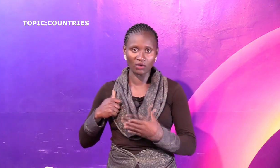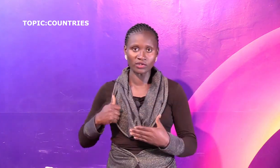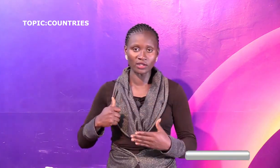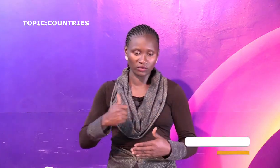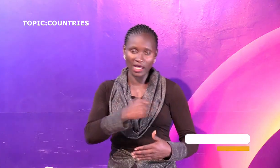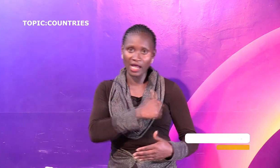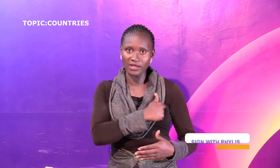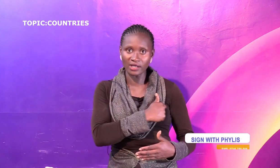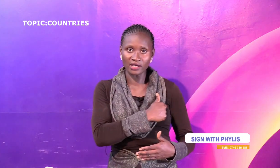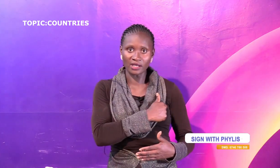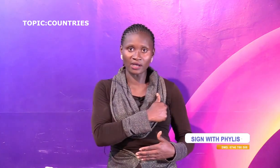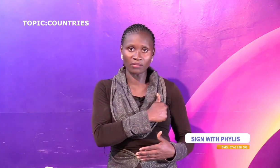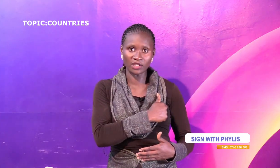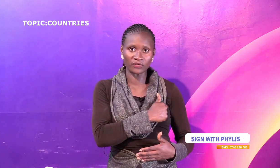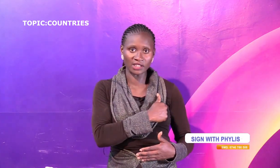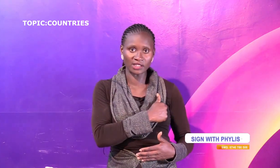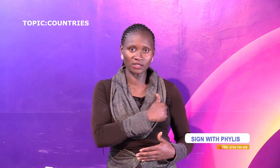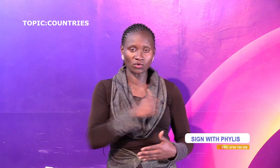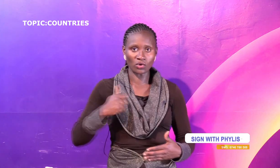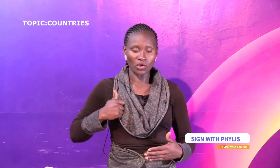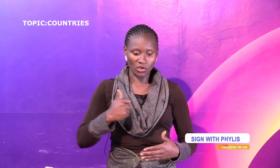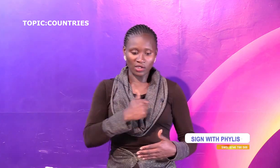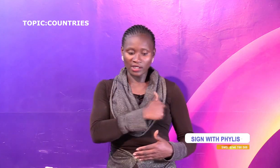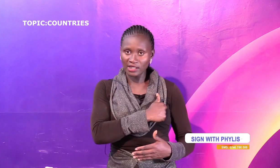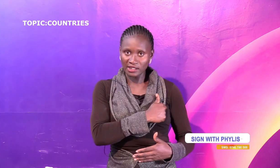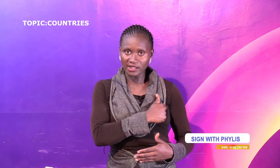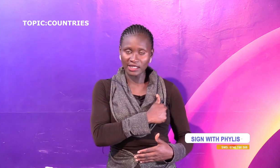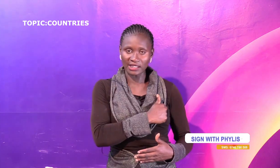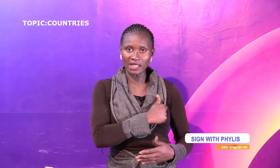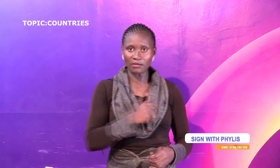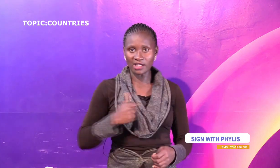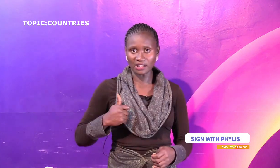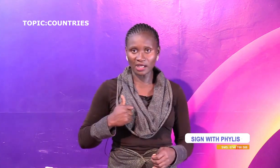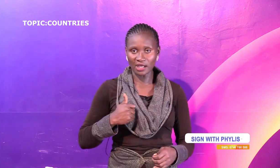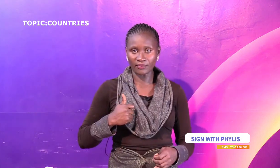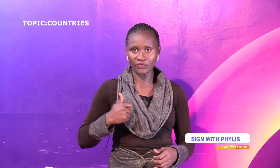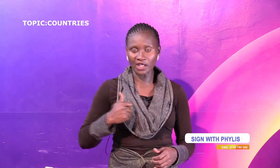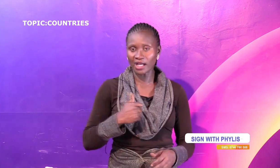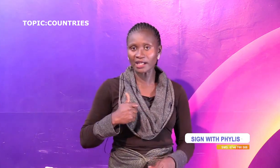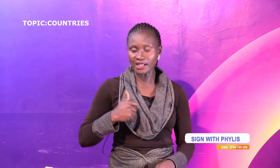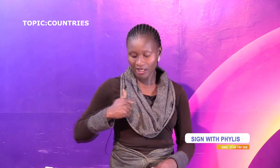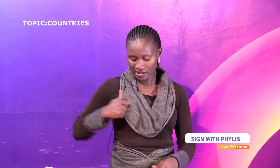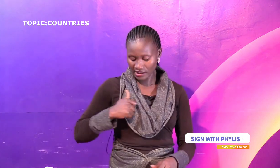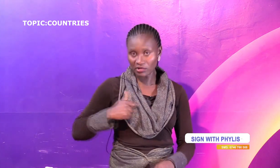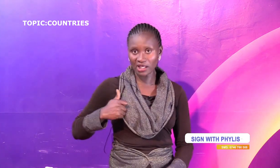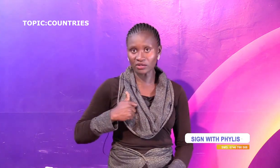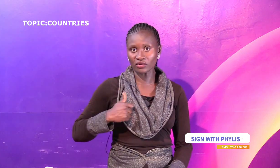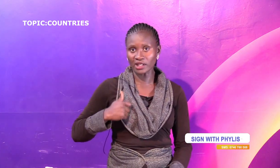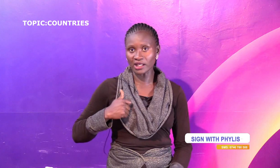to the other part of the chest. So this is Atlanta, but Canada, you're just making it on